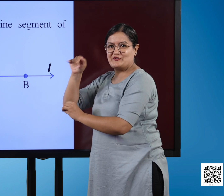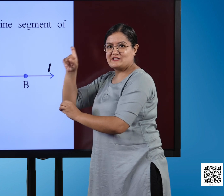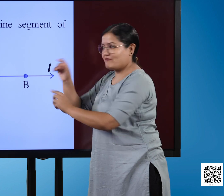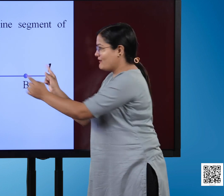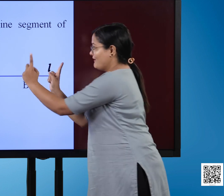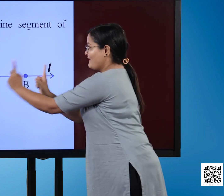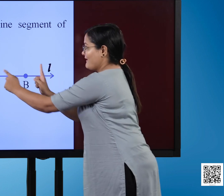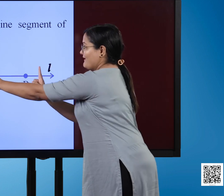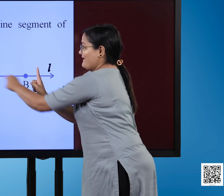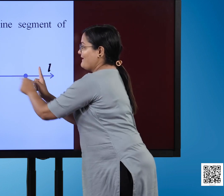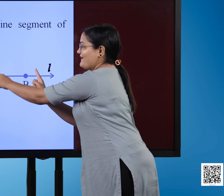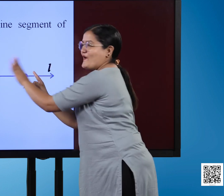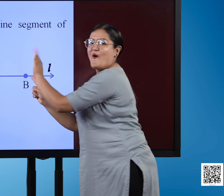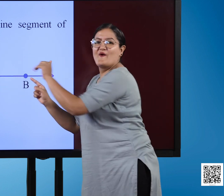in the picture.